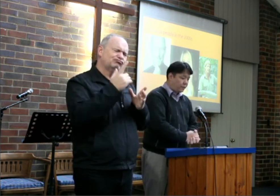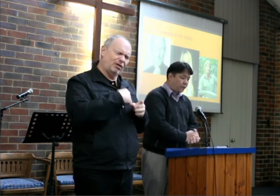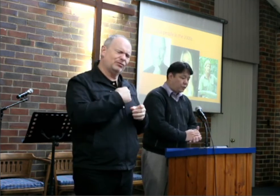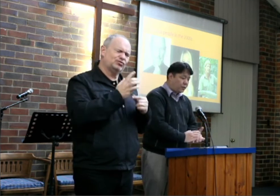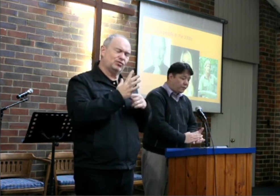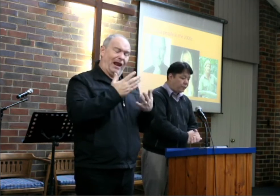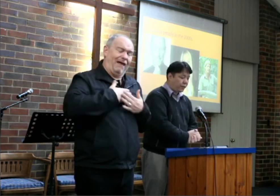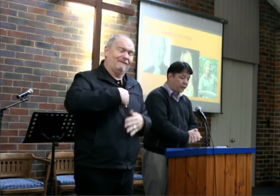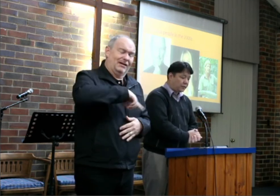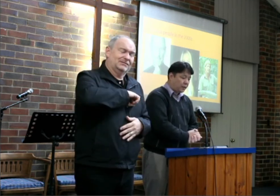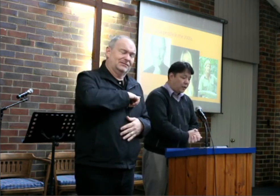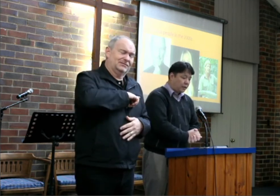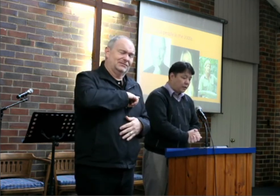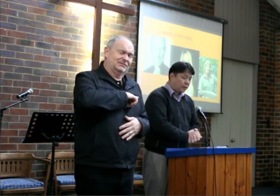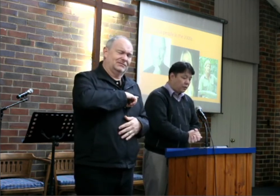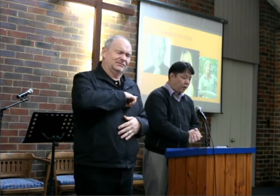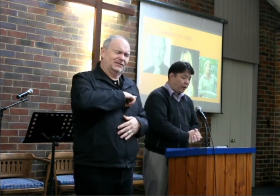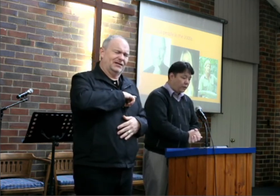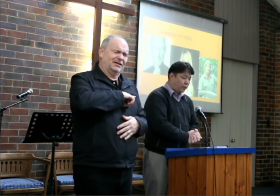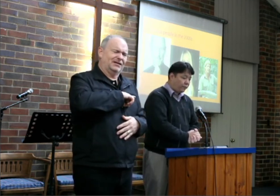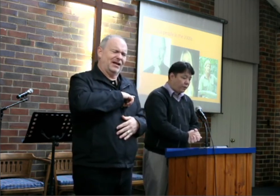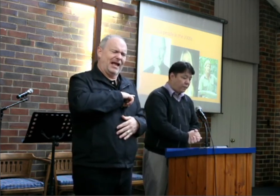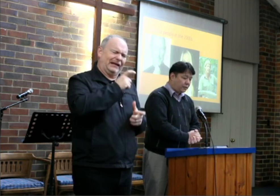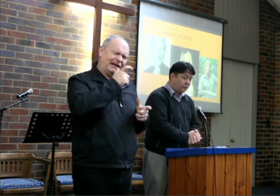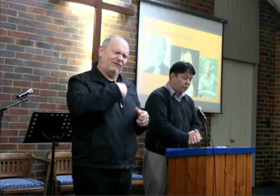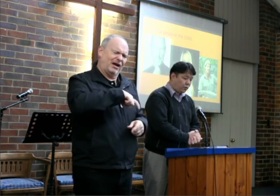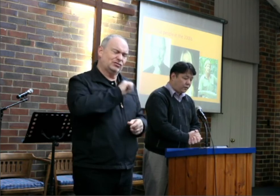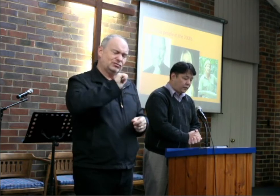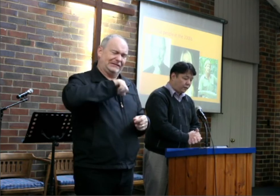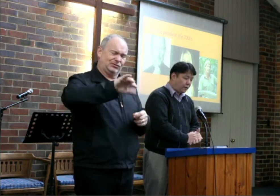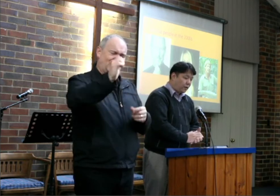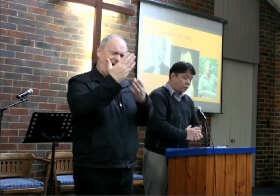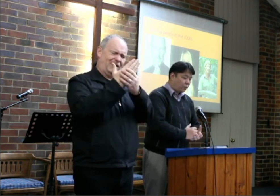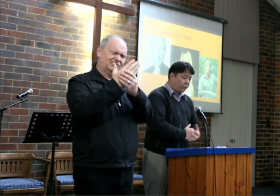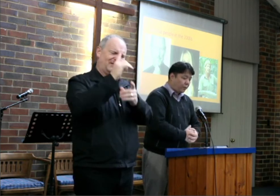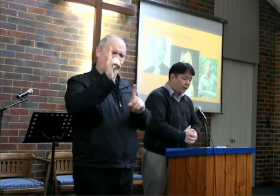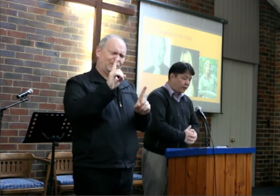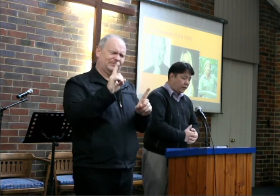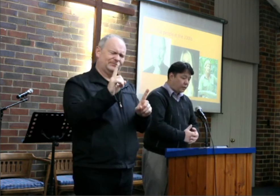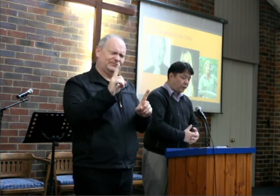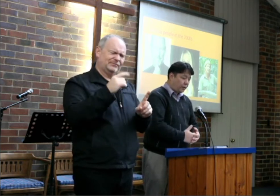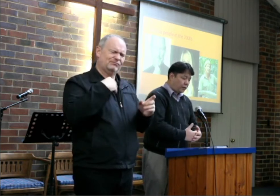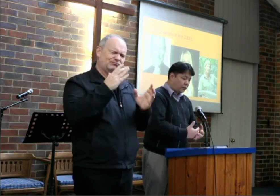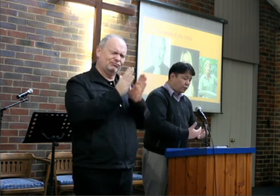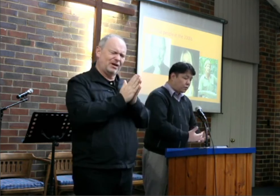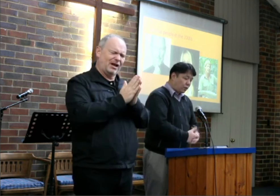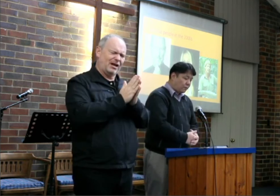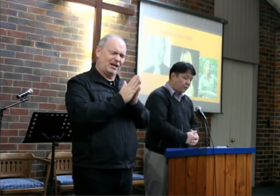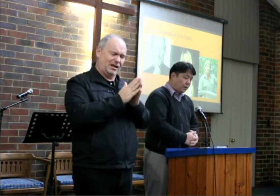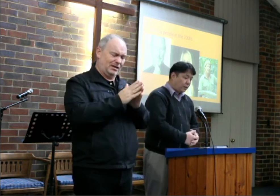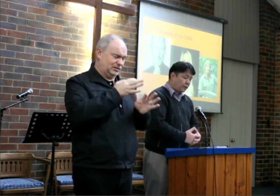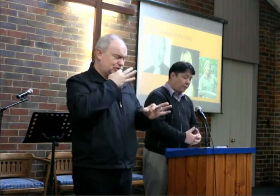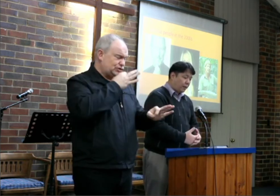for us, and that you will never forget us, that in your hands we are firm and secure and safe. So Lord, we pray that as the children grow